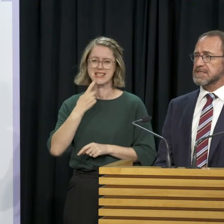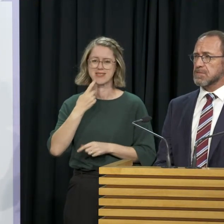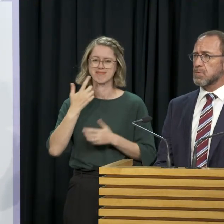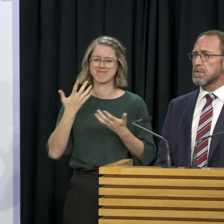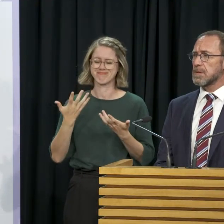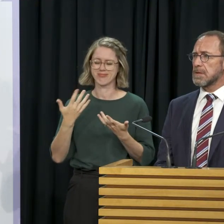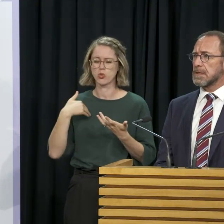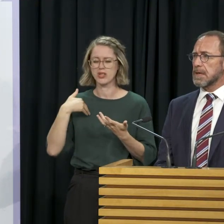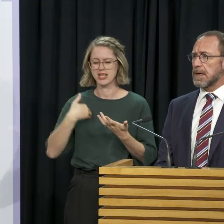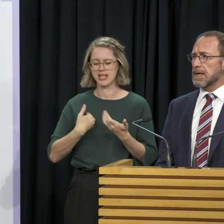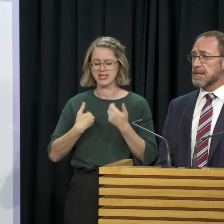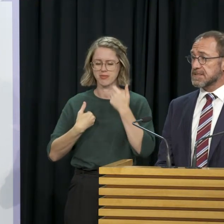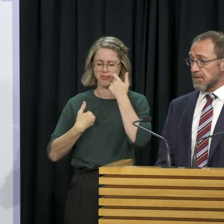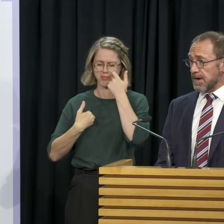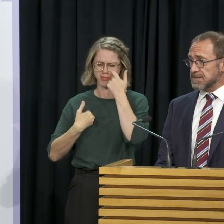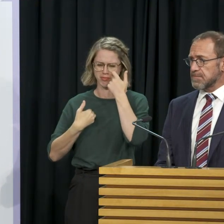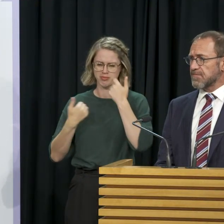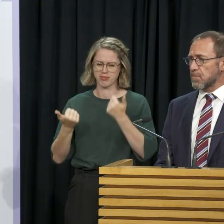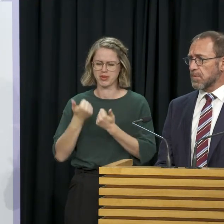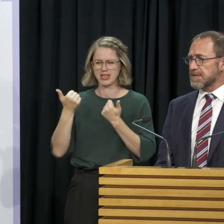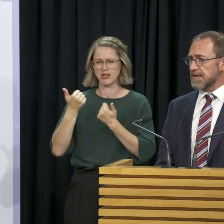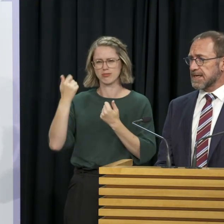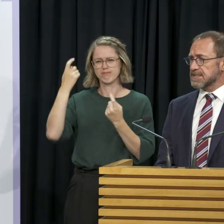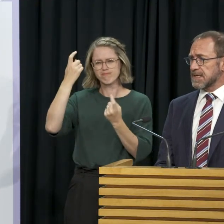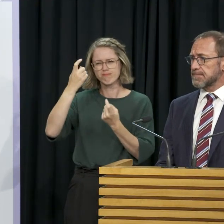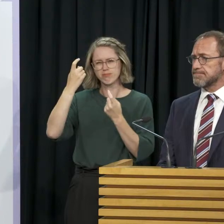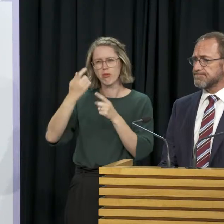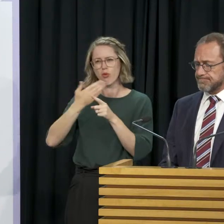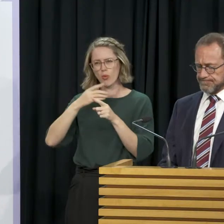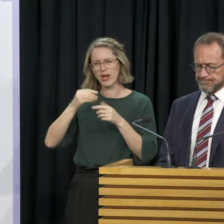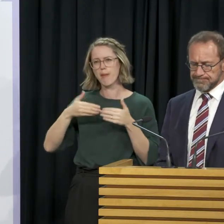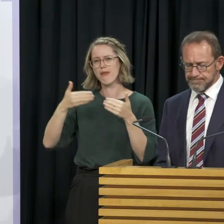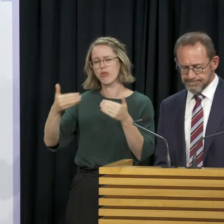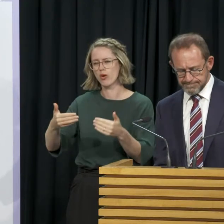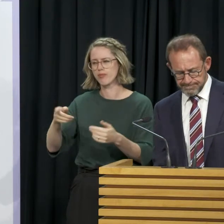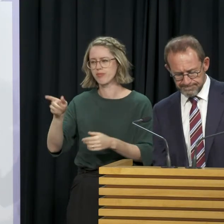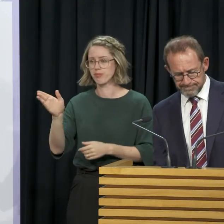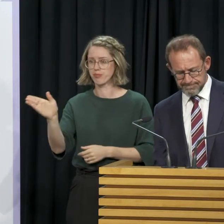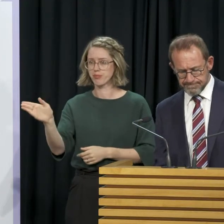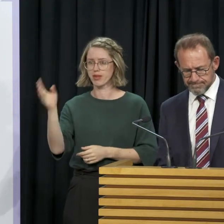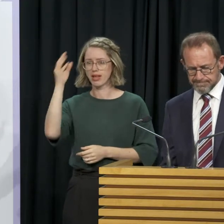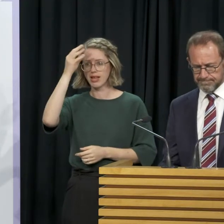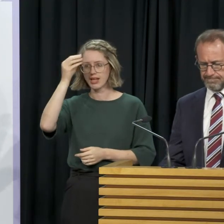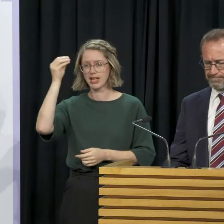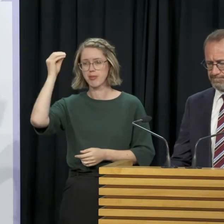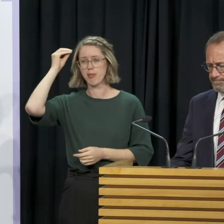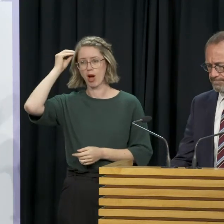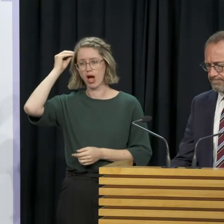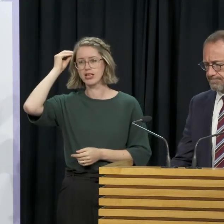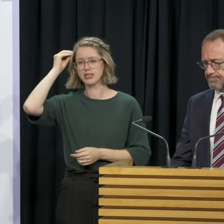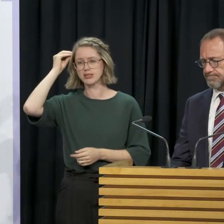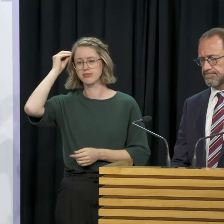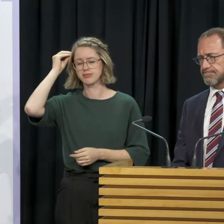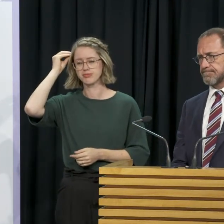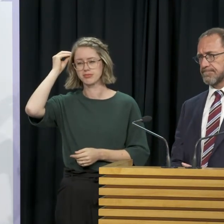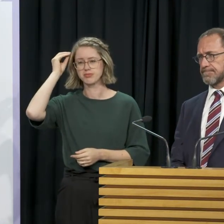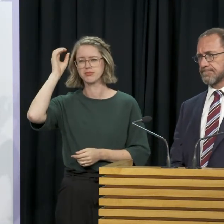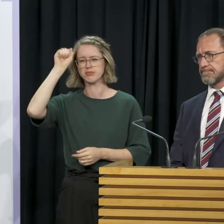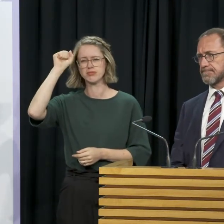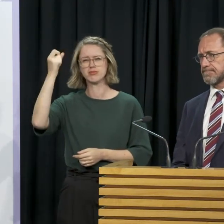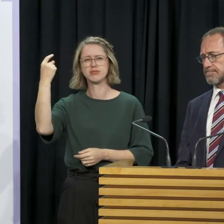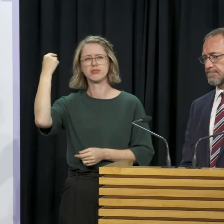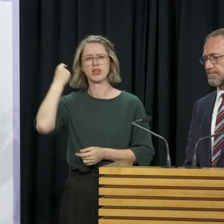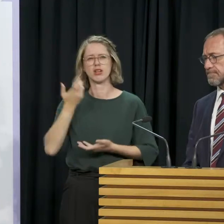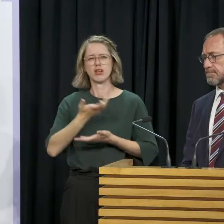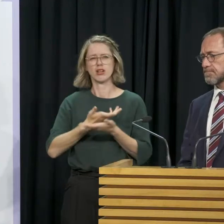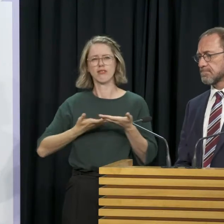require considerable consideration before we would take that step. Keeping in mind, though, I do remember well the conversation. We